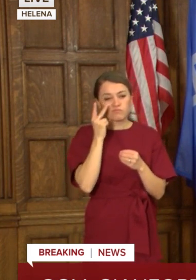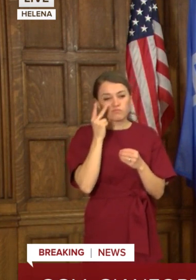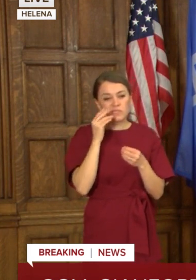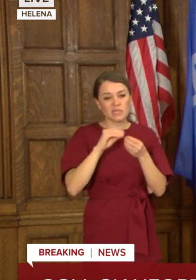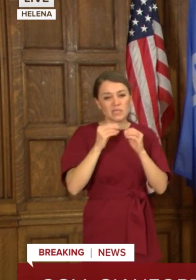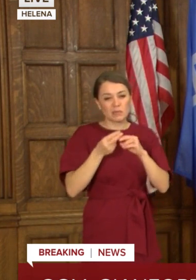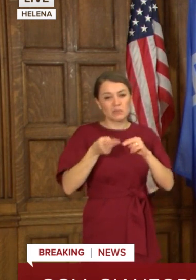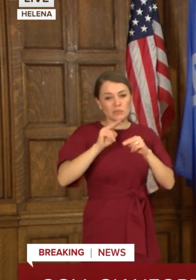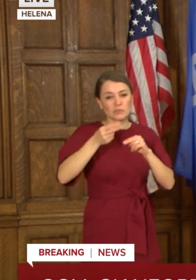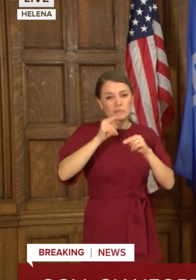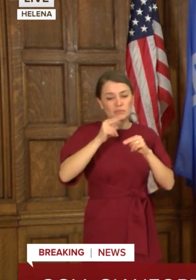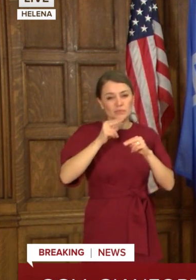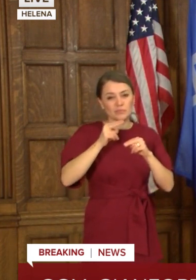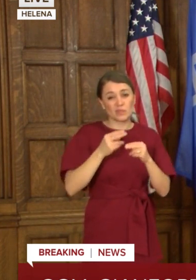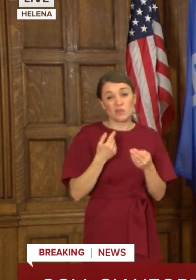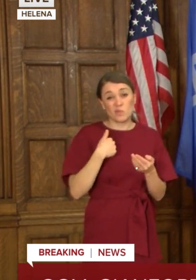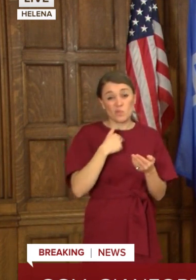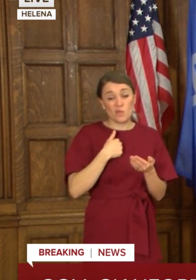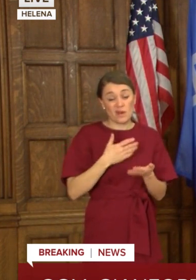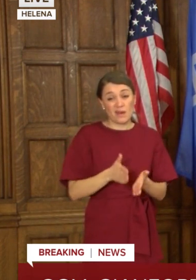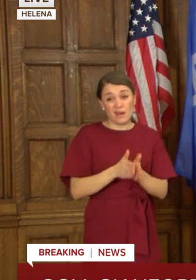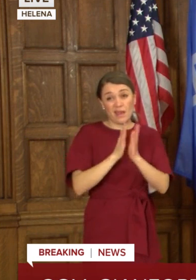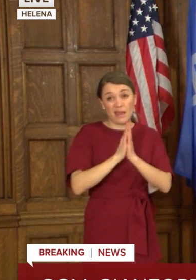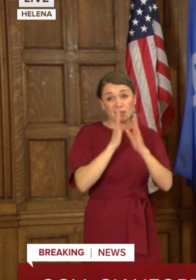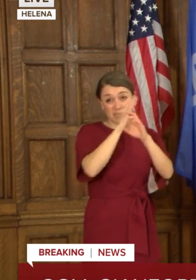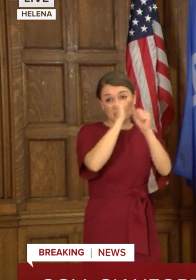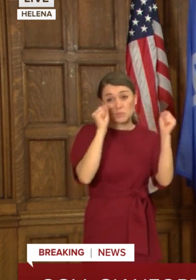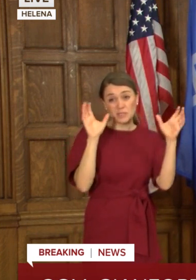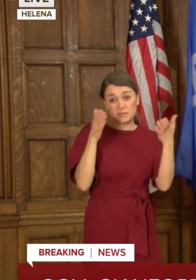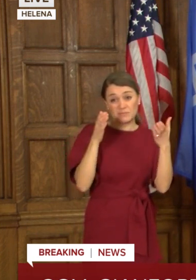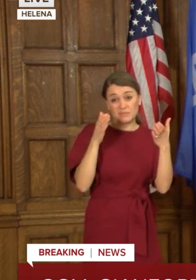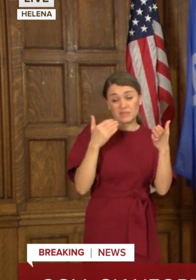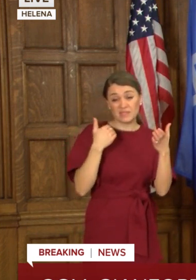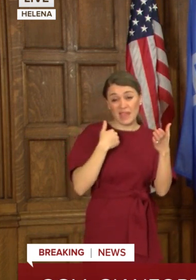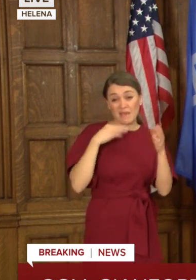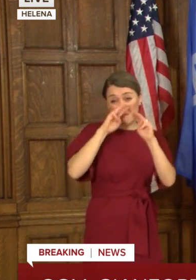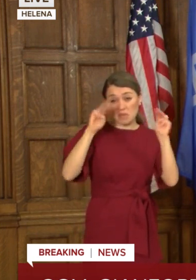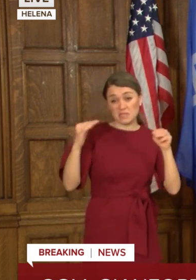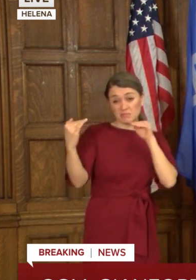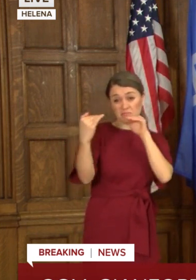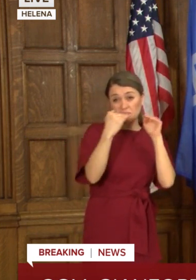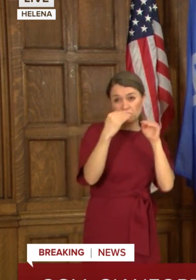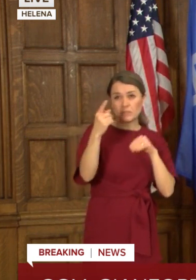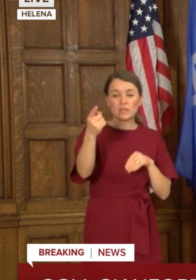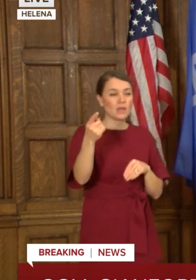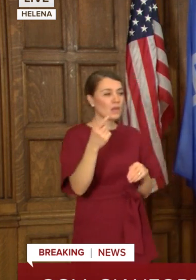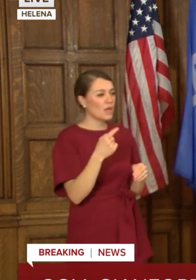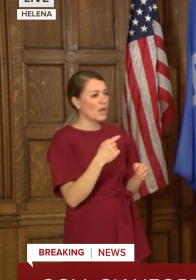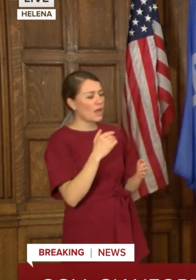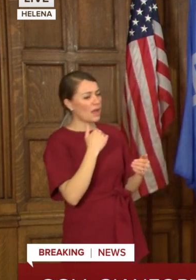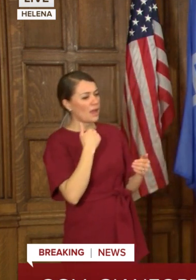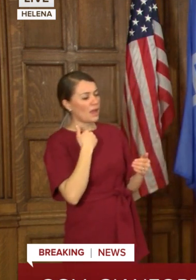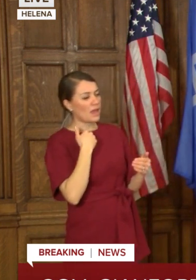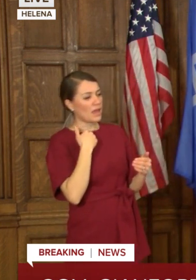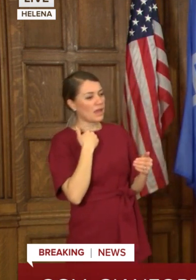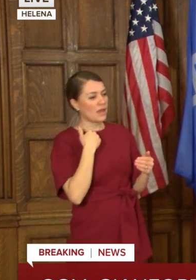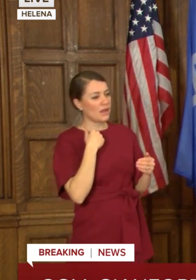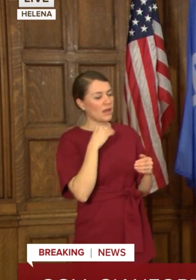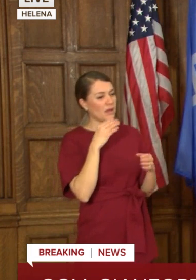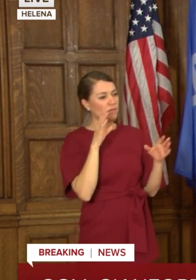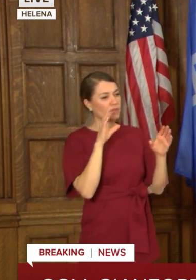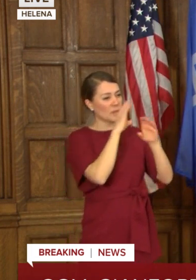what we're asking the Biden administration to do, is just get Montana our fair share. And to follow up to that, Governor, has the Biden